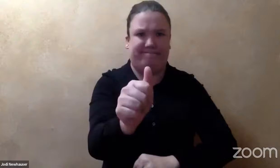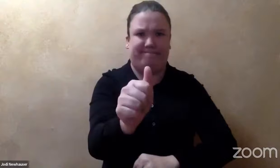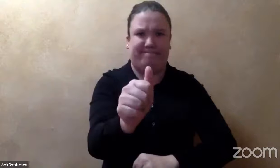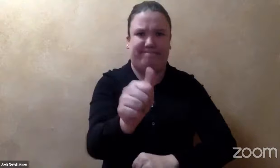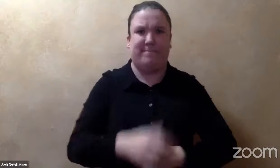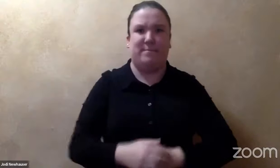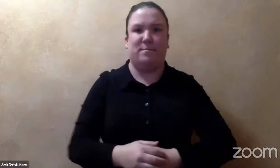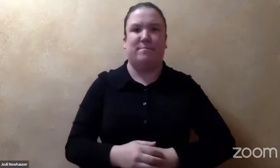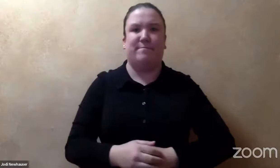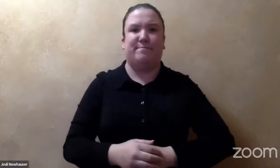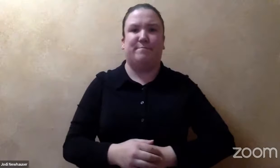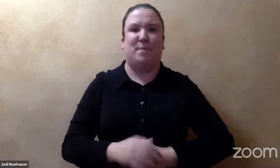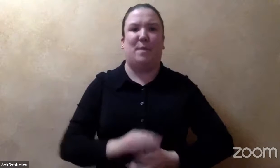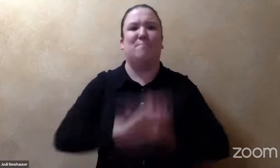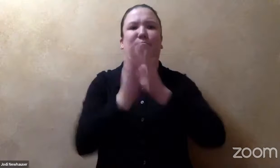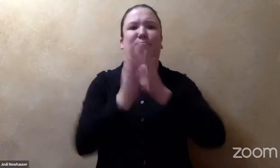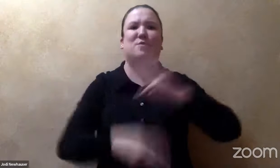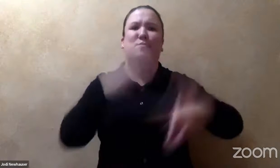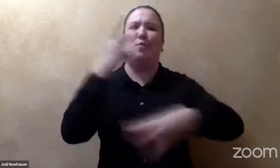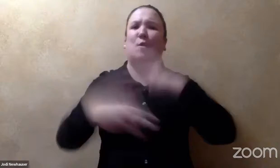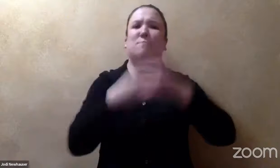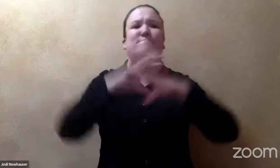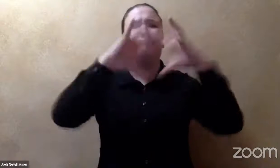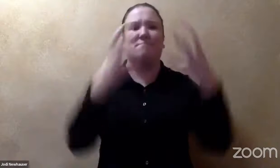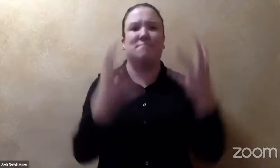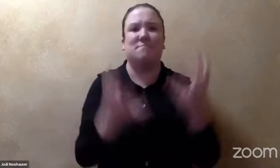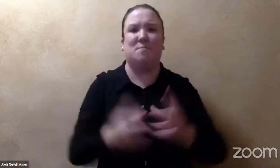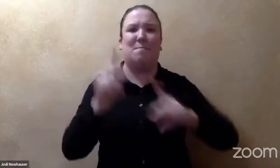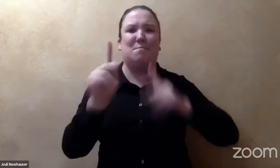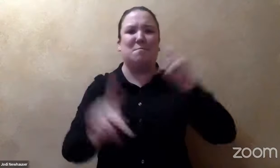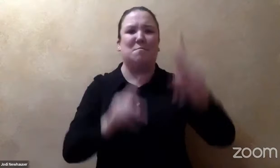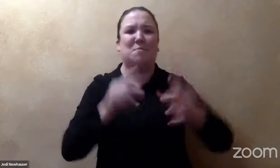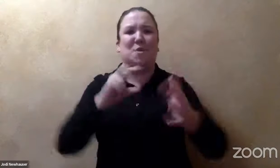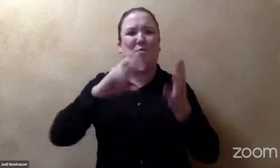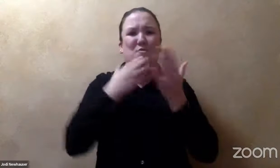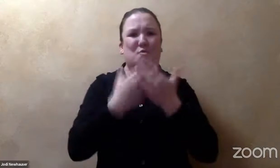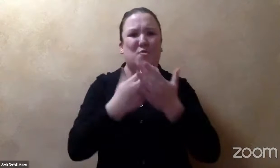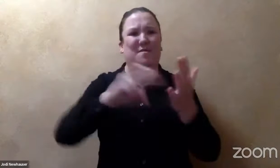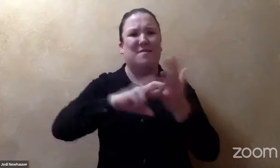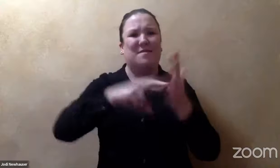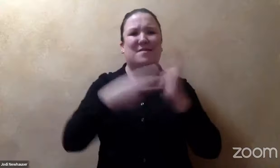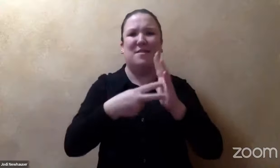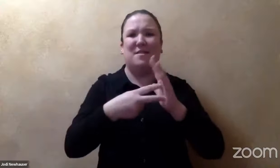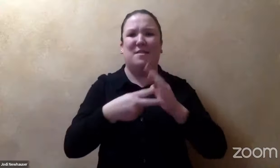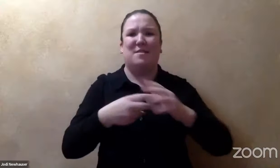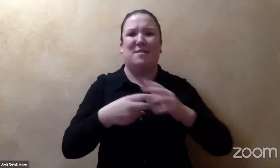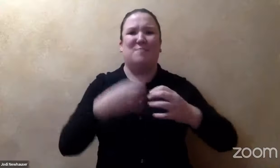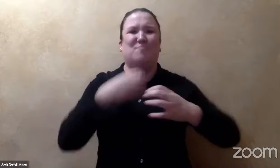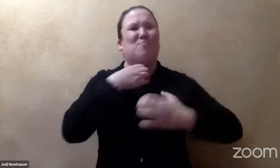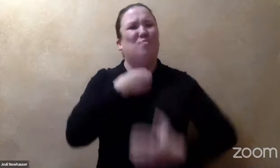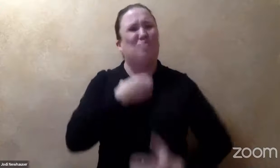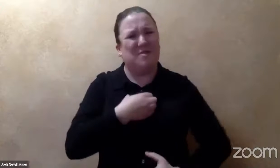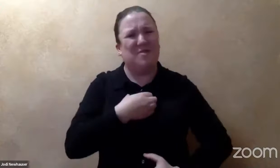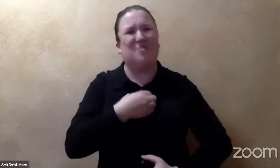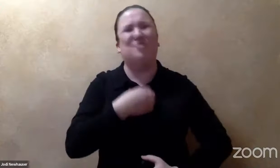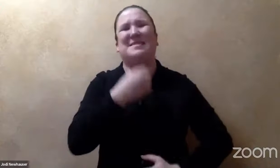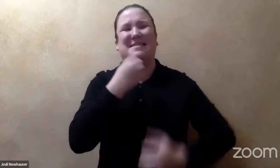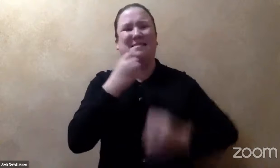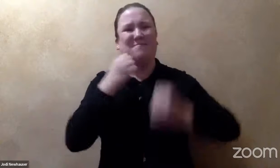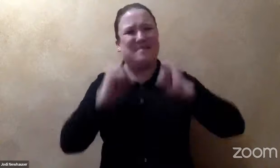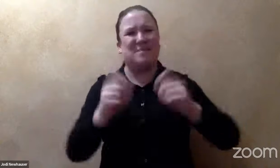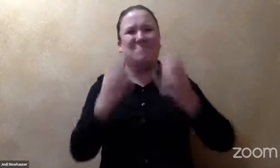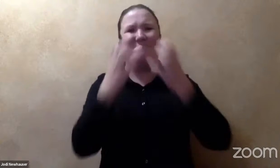of Wisconsin-Milwaukee. She is an avid bowler, trained in Brazilian Jiu-Jitsu, and